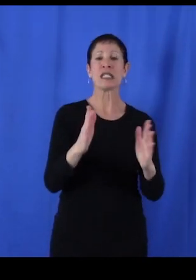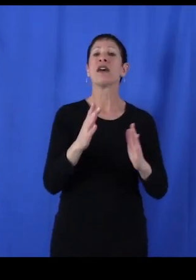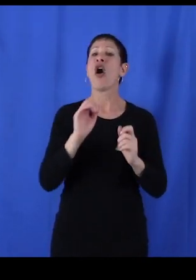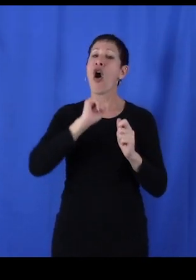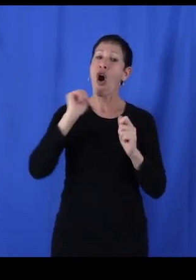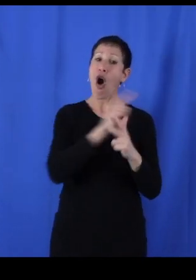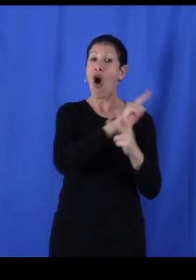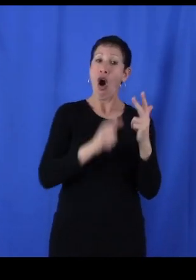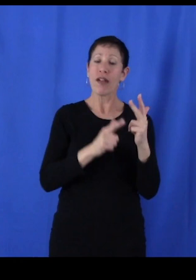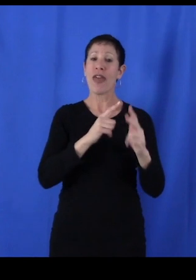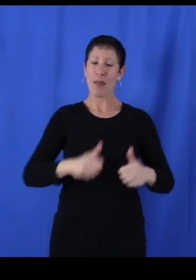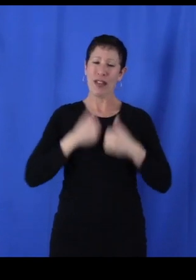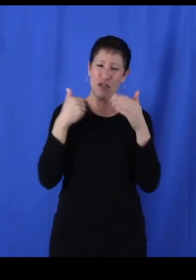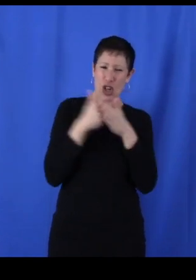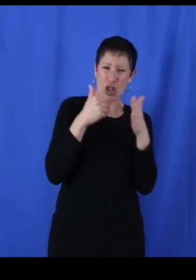this small,